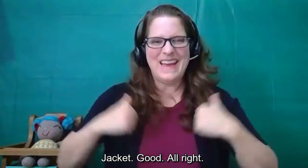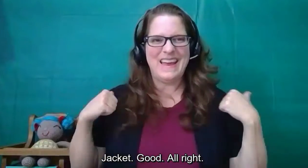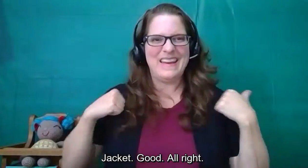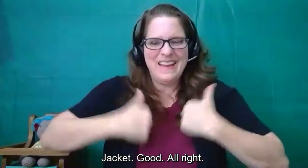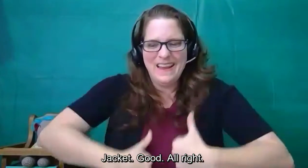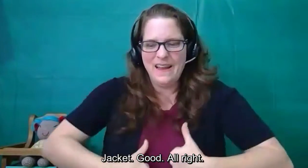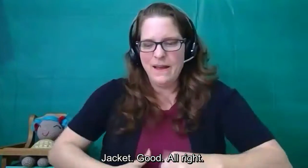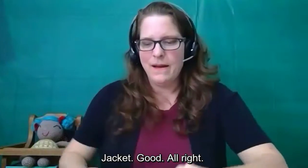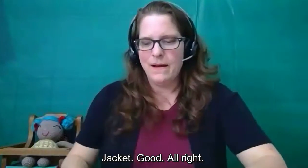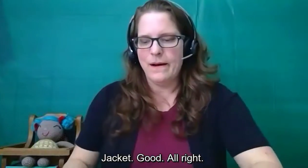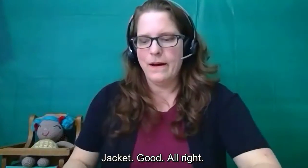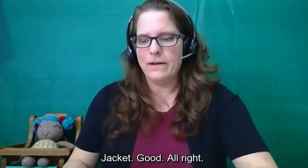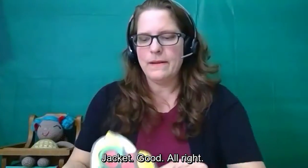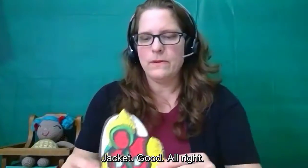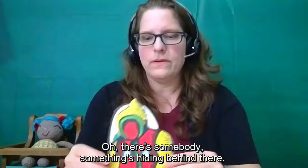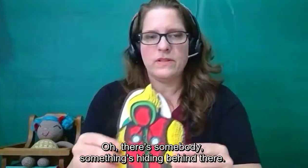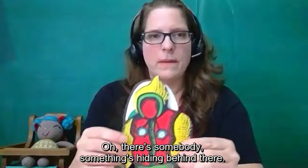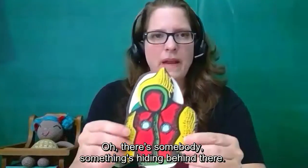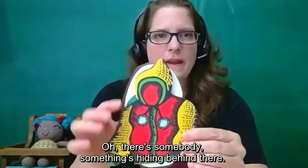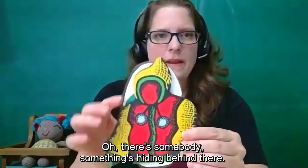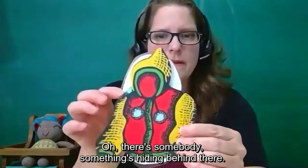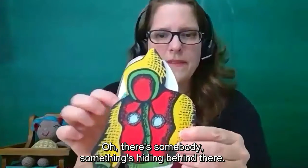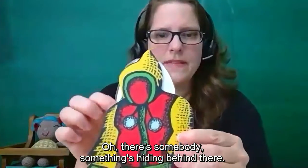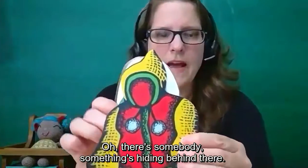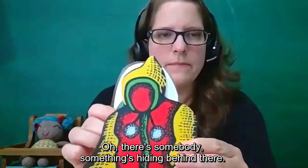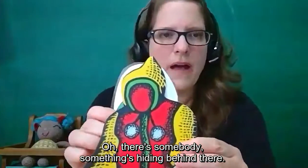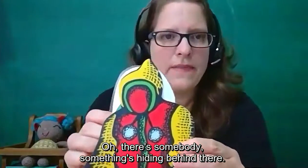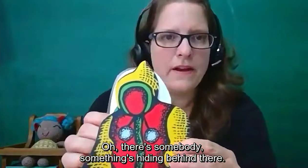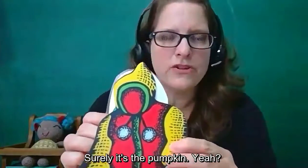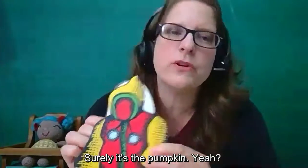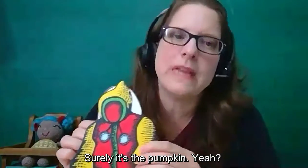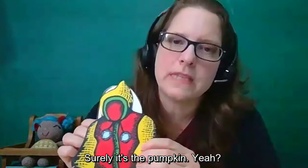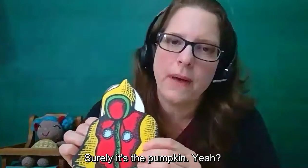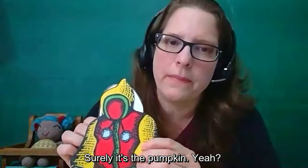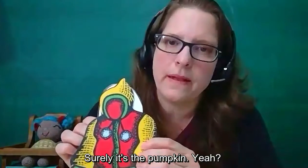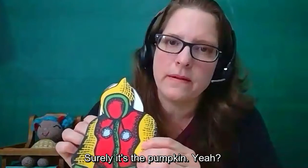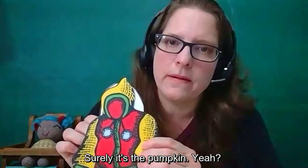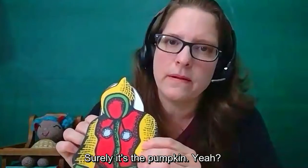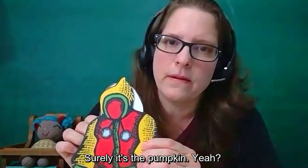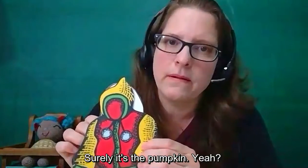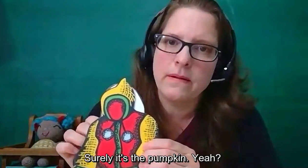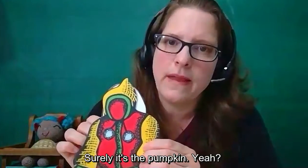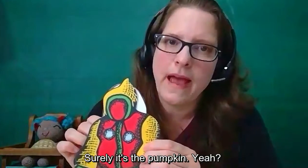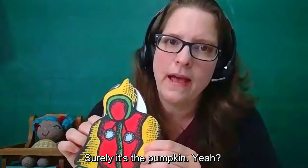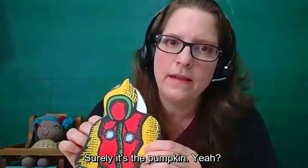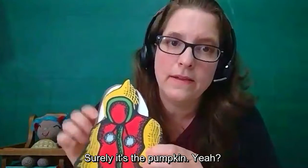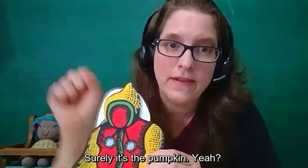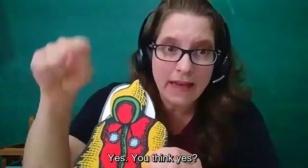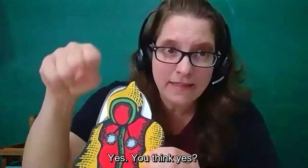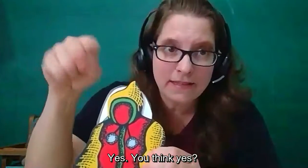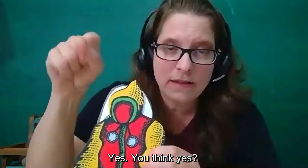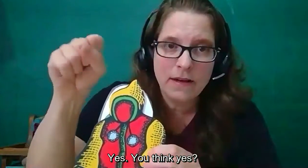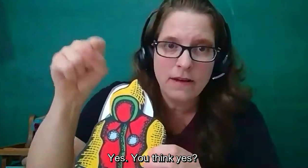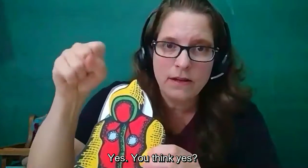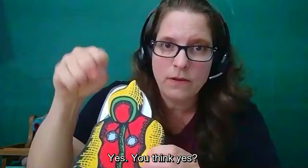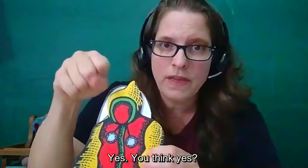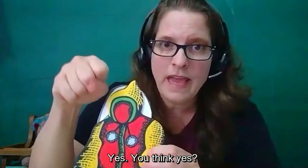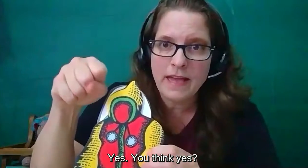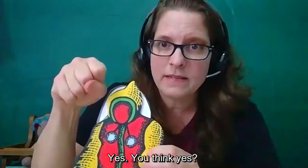jacket. Good. All right, oh, there's something's hiding behind there. Surely it's the pumpkin. Yeah, yes? You think yes? You